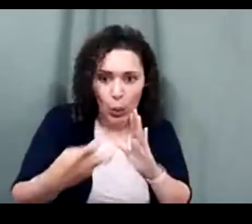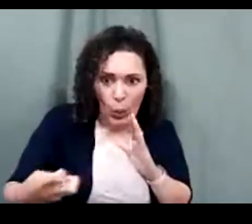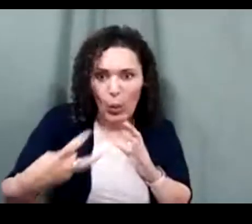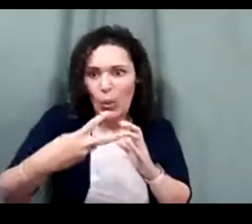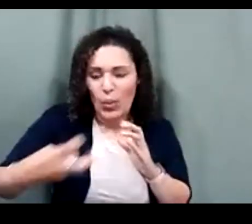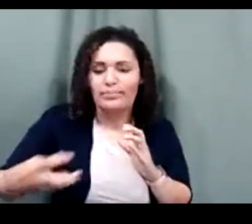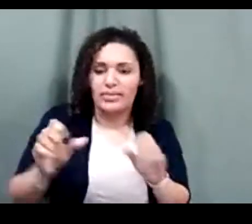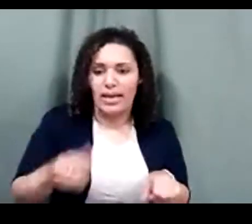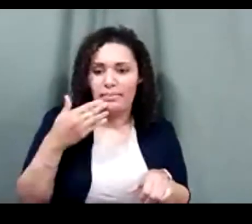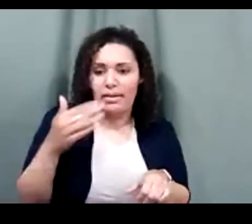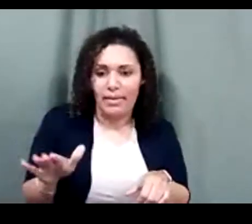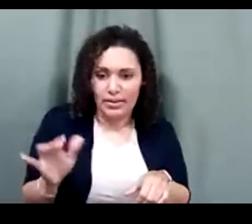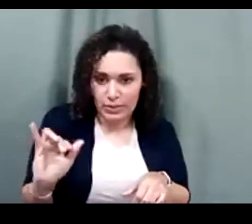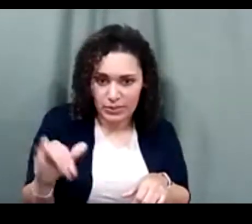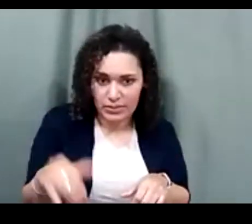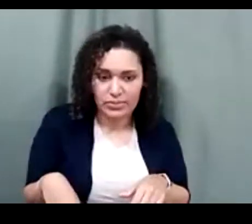bad.